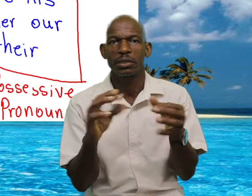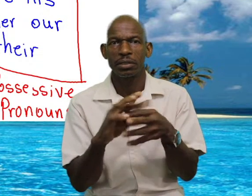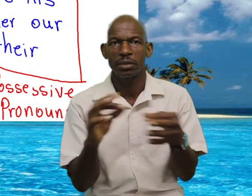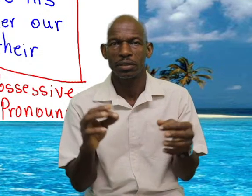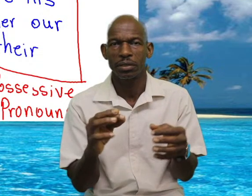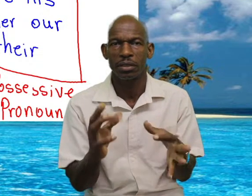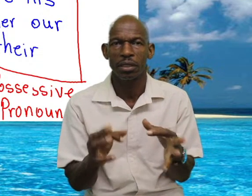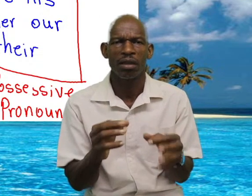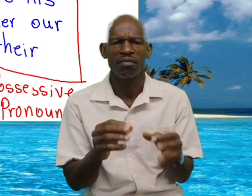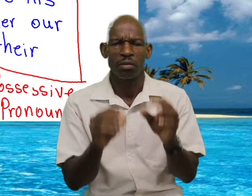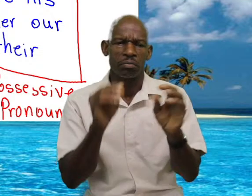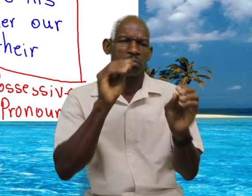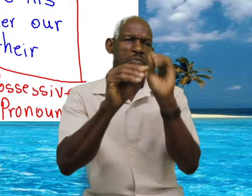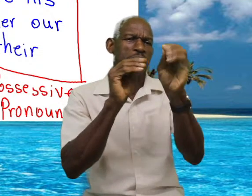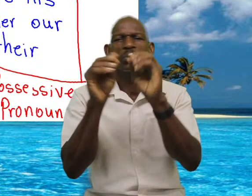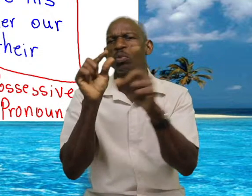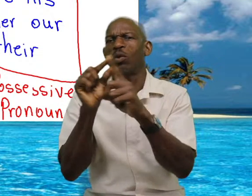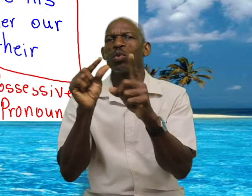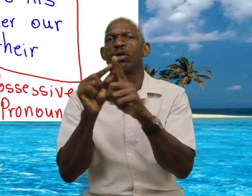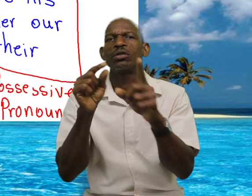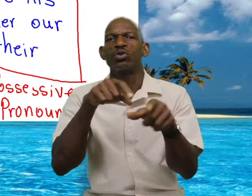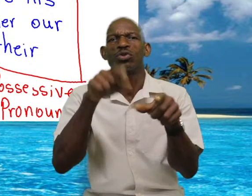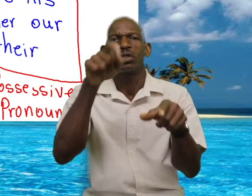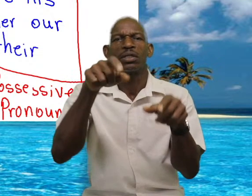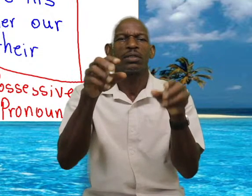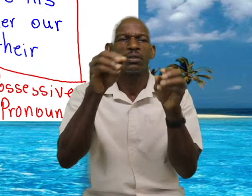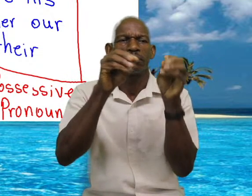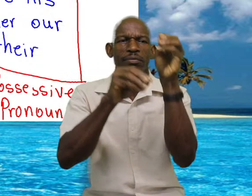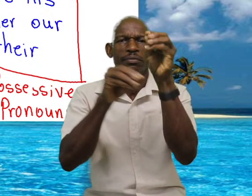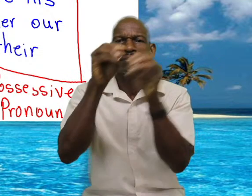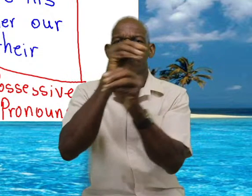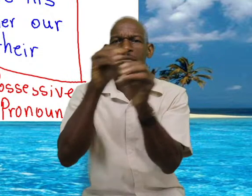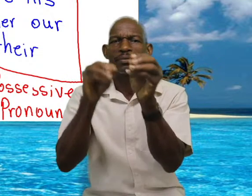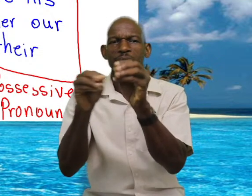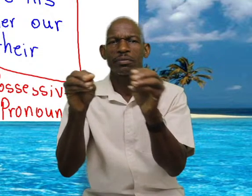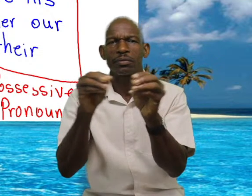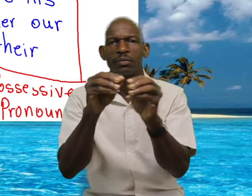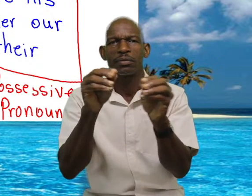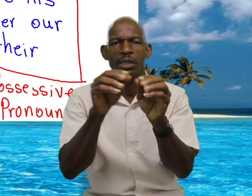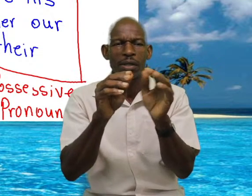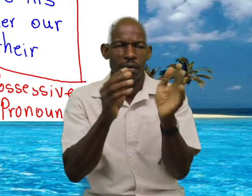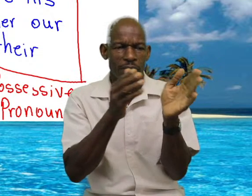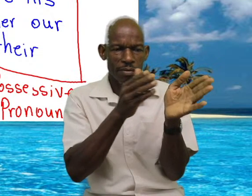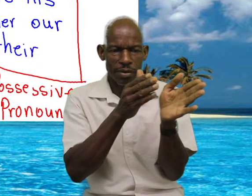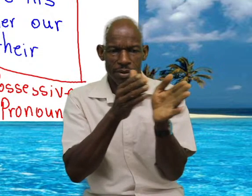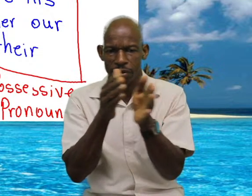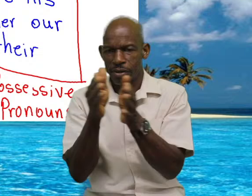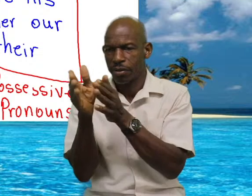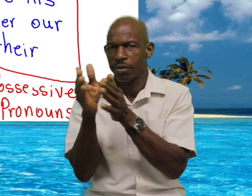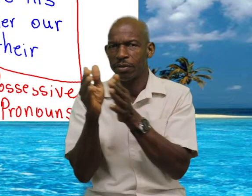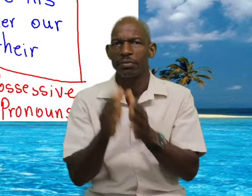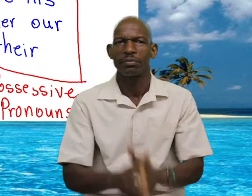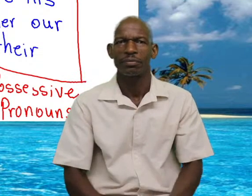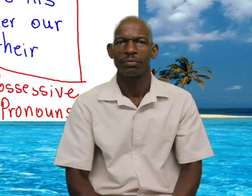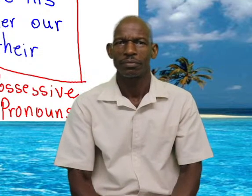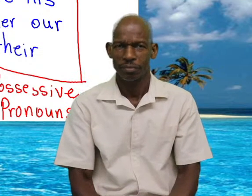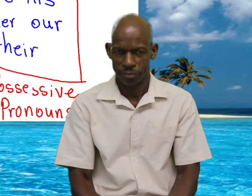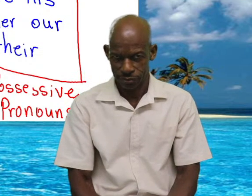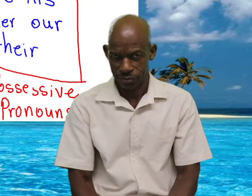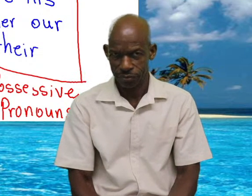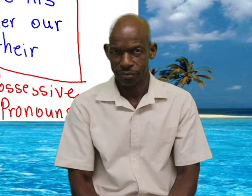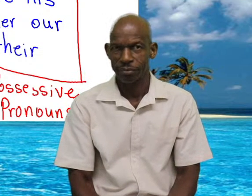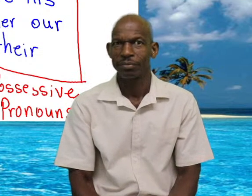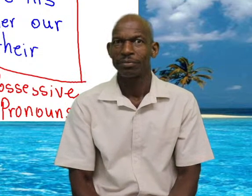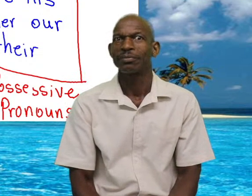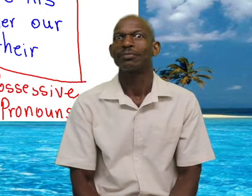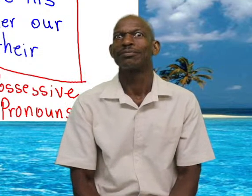put it in order to make a sentence. So you must know the order, word order. And we revise this in level 1, but I'm not giving